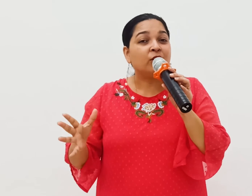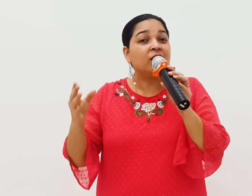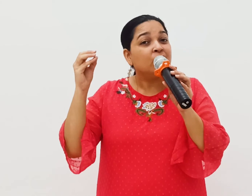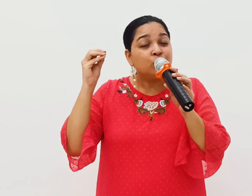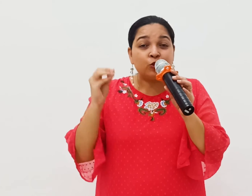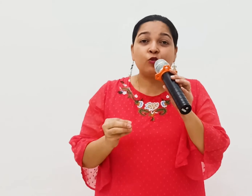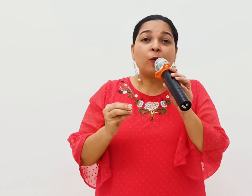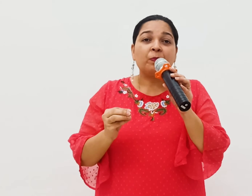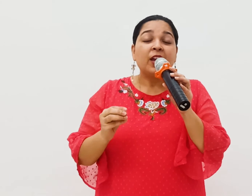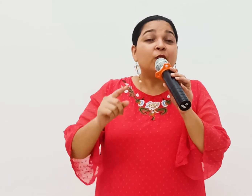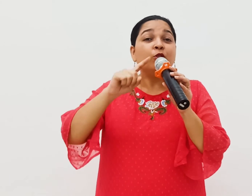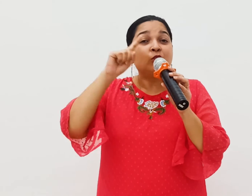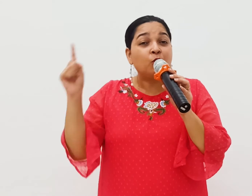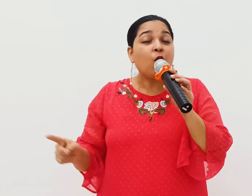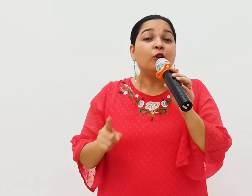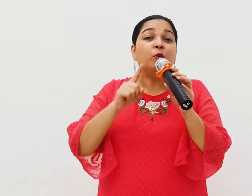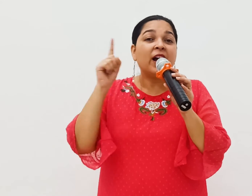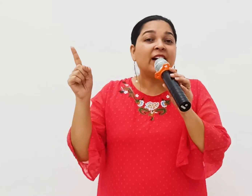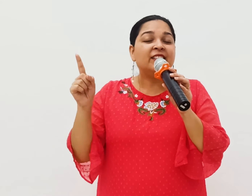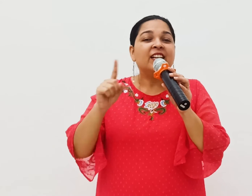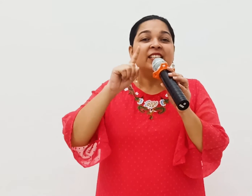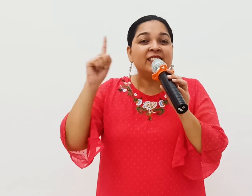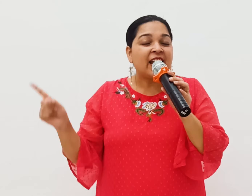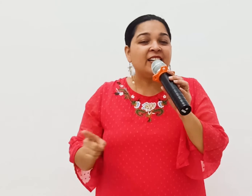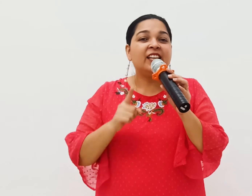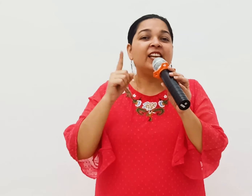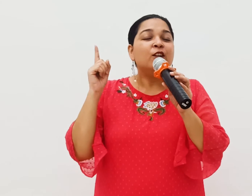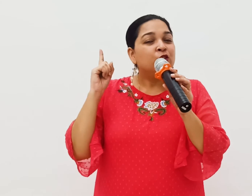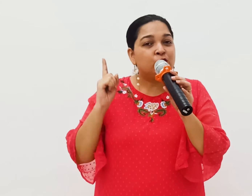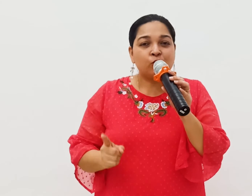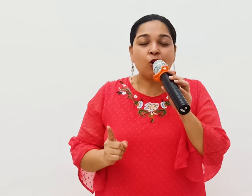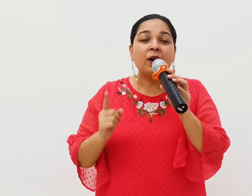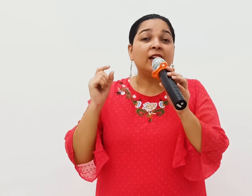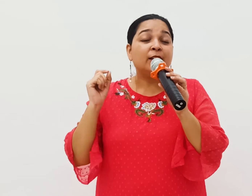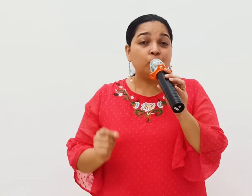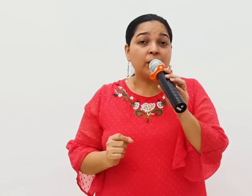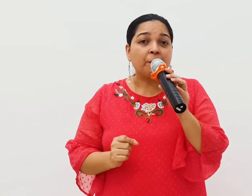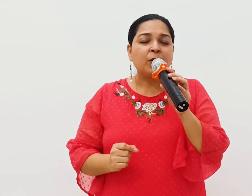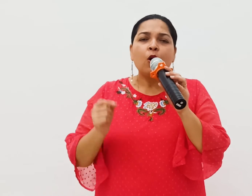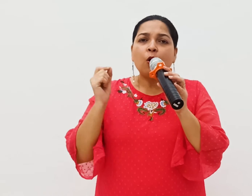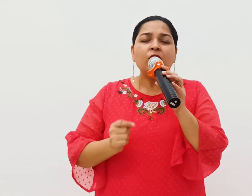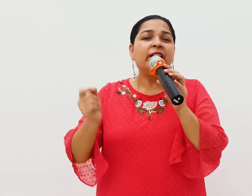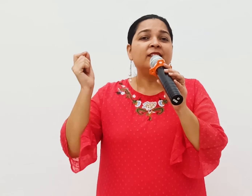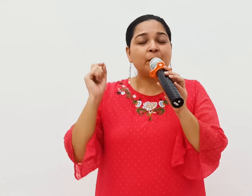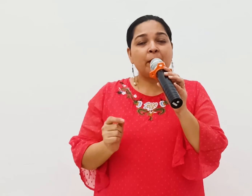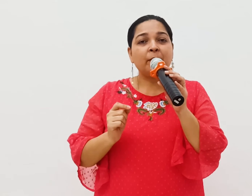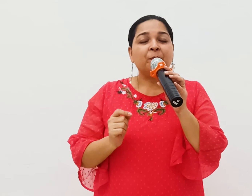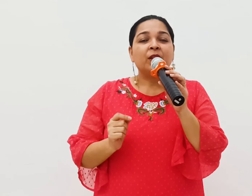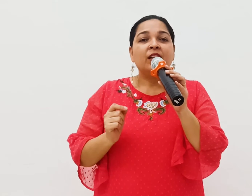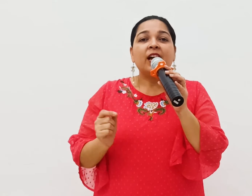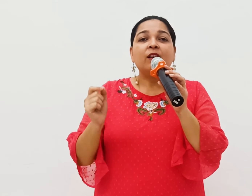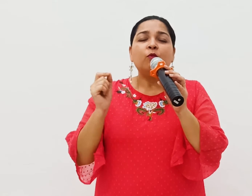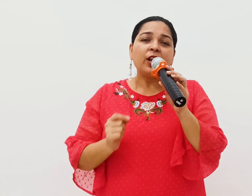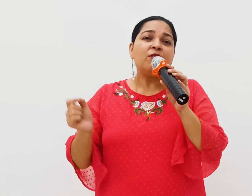responsible for the storm. It was God who has sent the storm. Hallelujah. Always